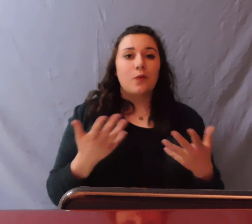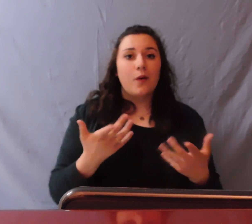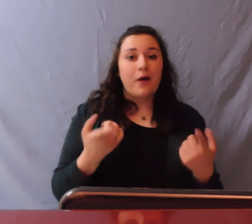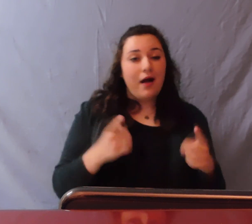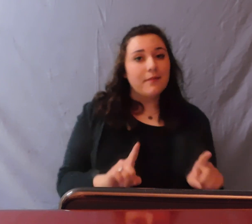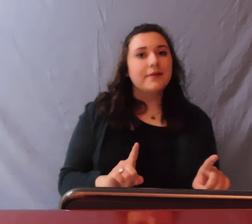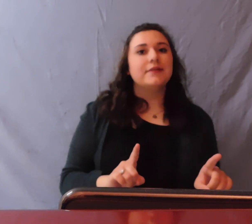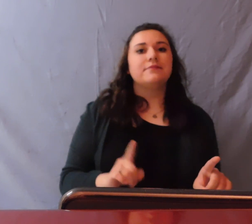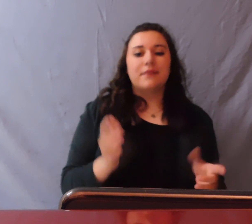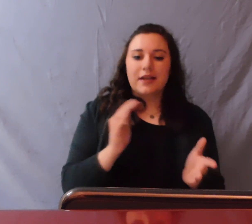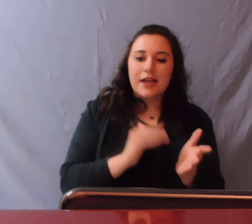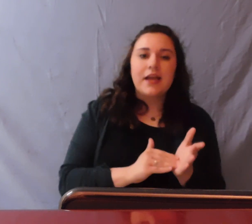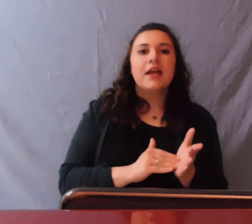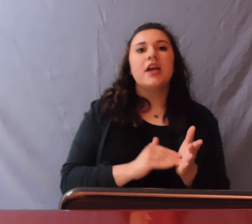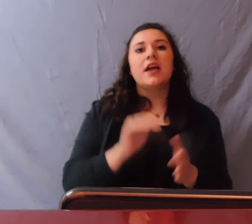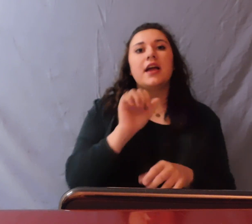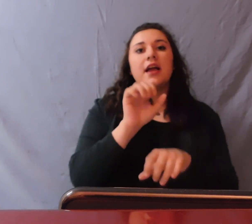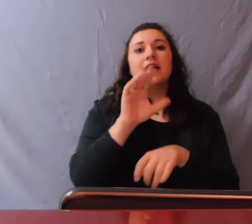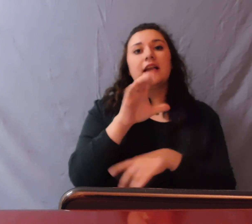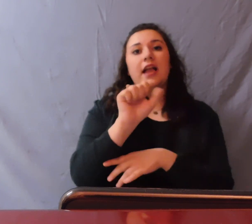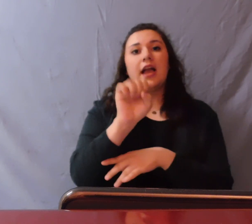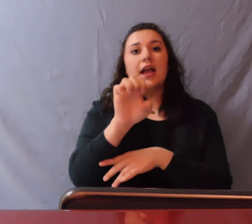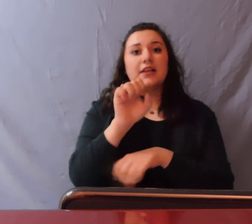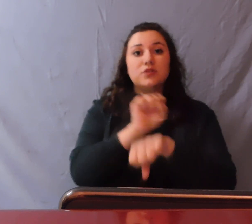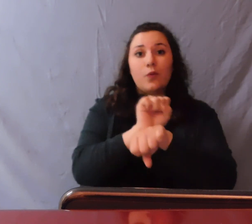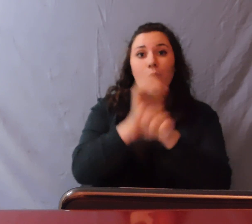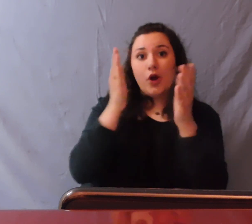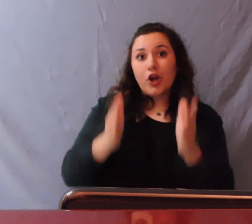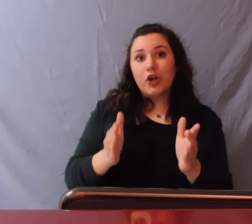home and bring that to you, and then we're all set. Thanks for your time today.